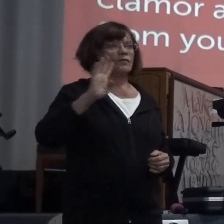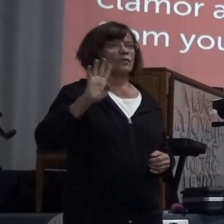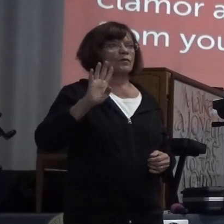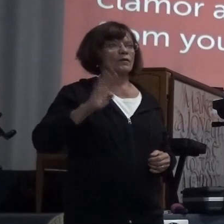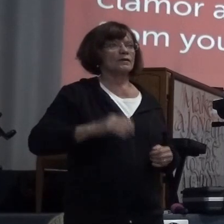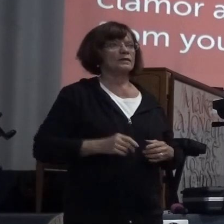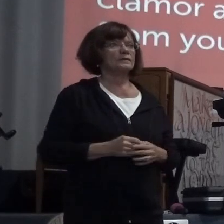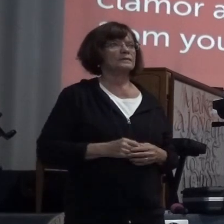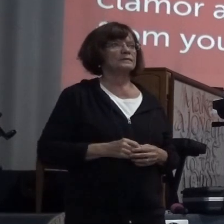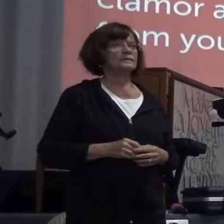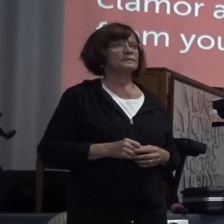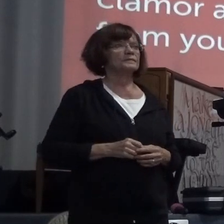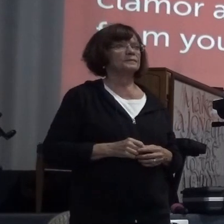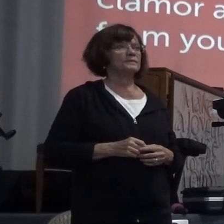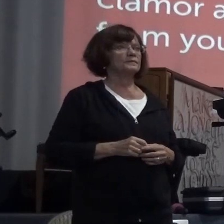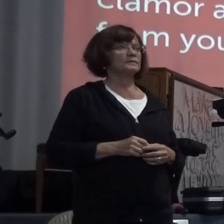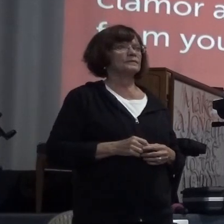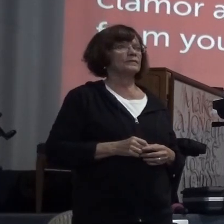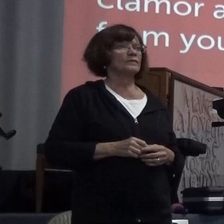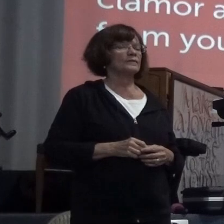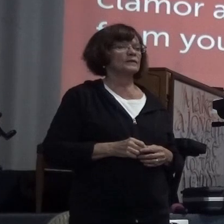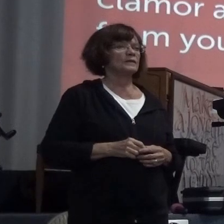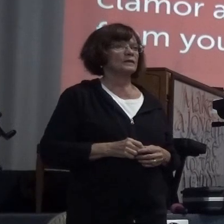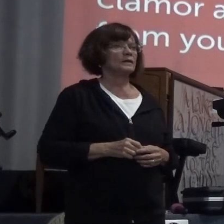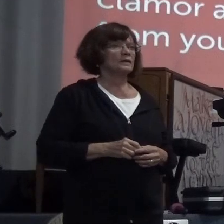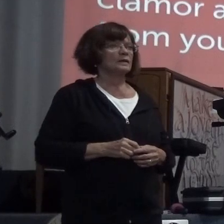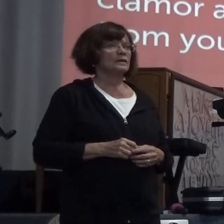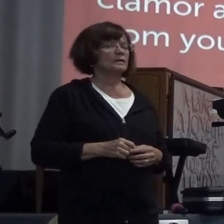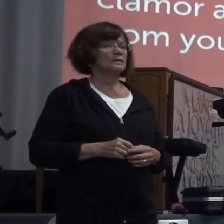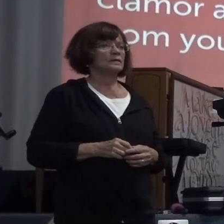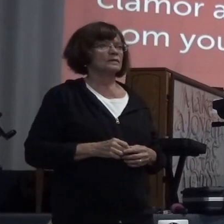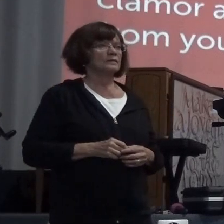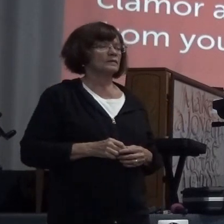I'll give you a minute to be there or to get there.